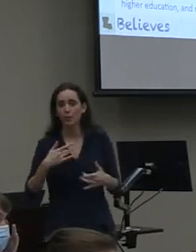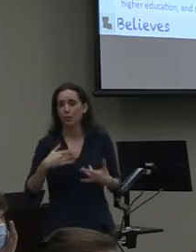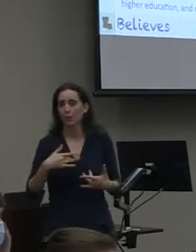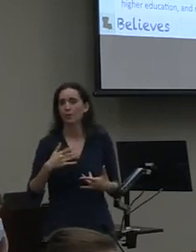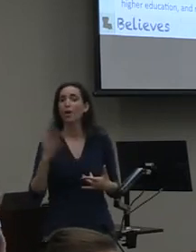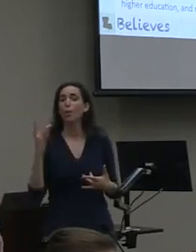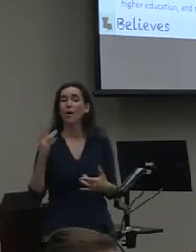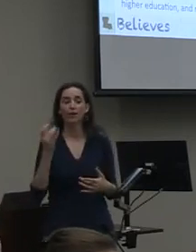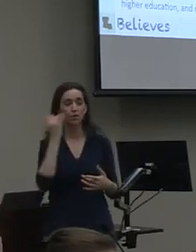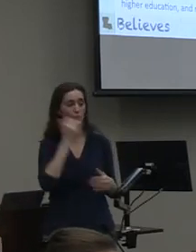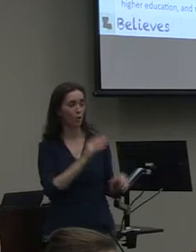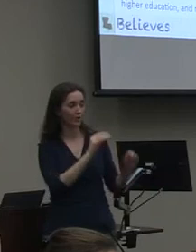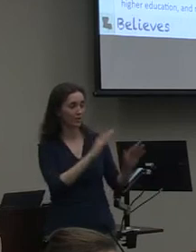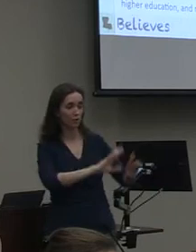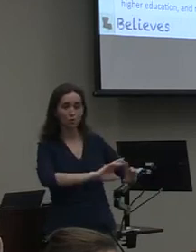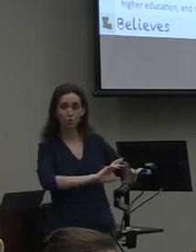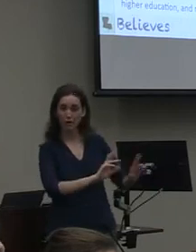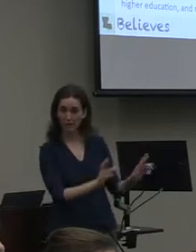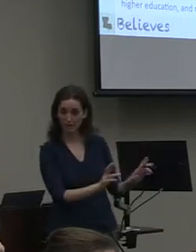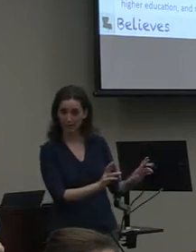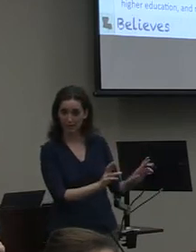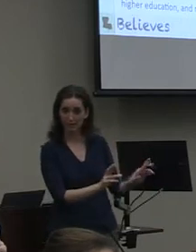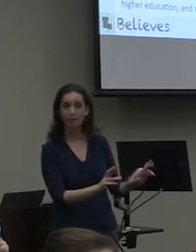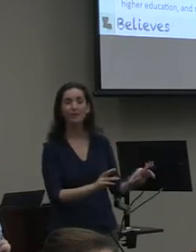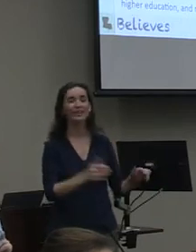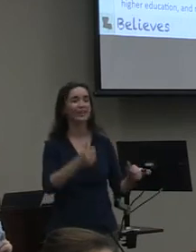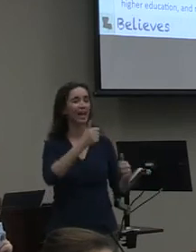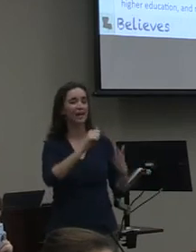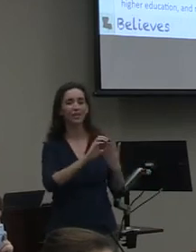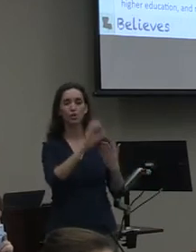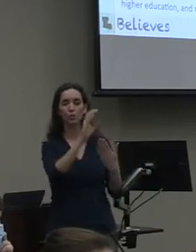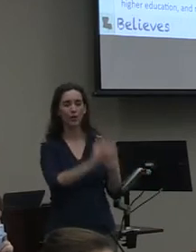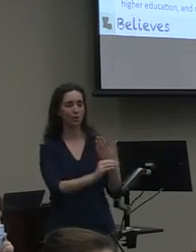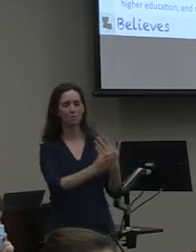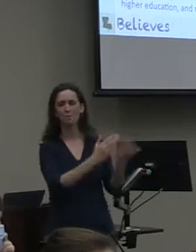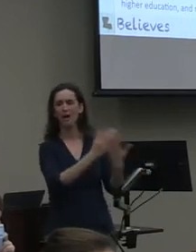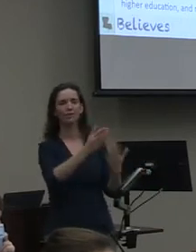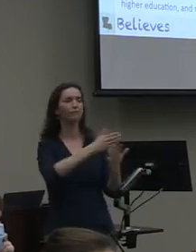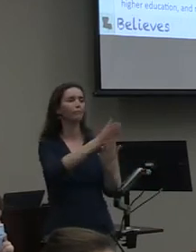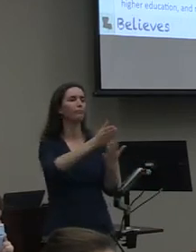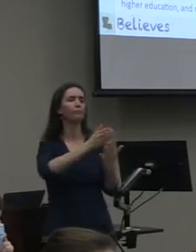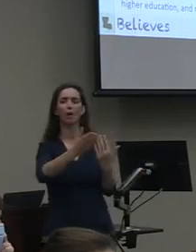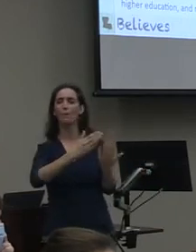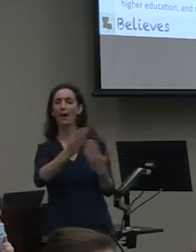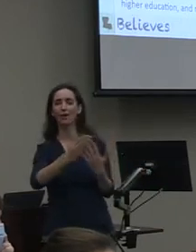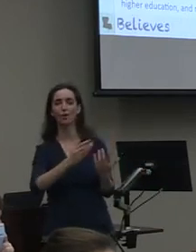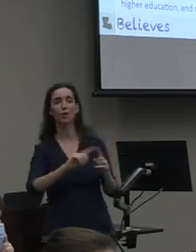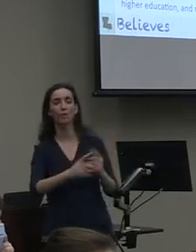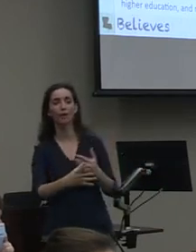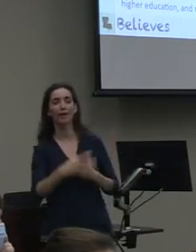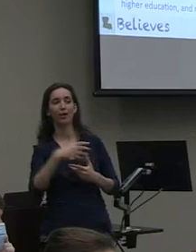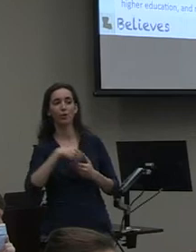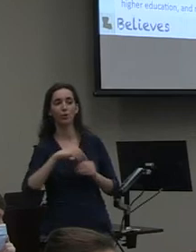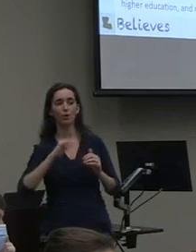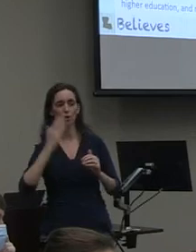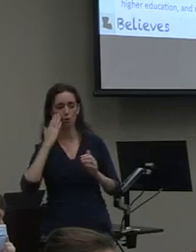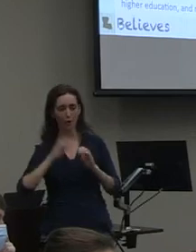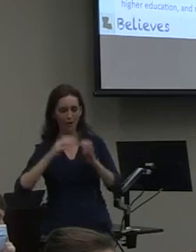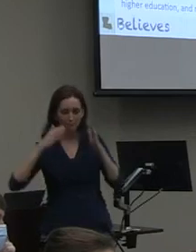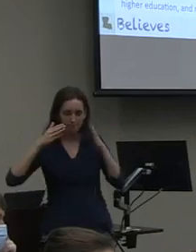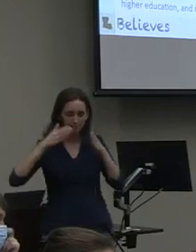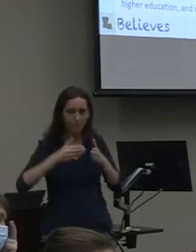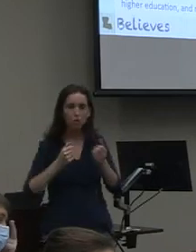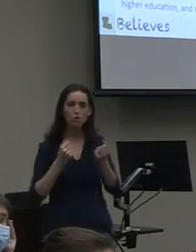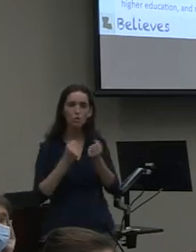are prepared to incorporate and implement any curriculum, regardless of what it is, but know how to target support